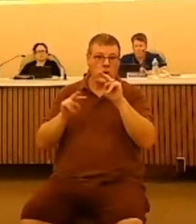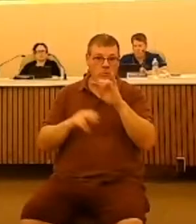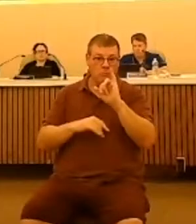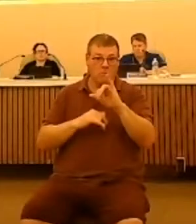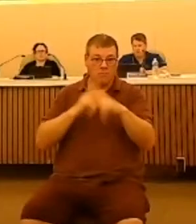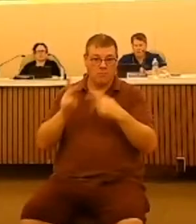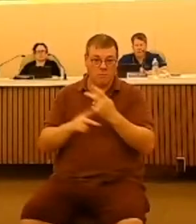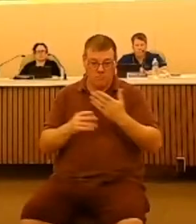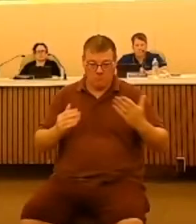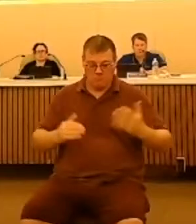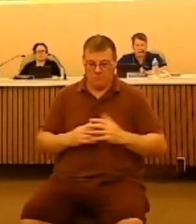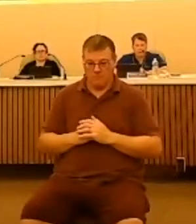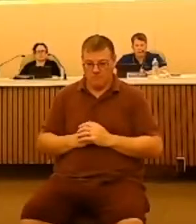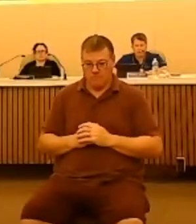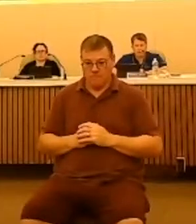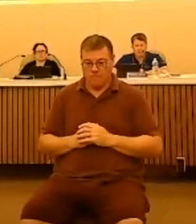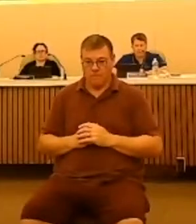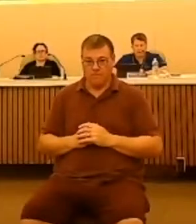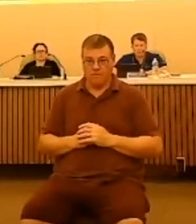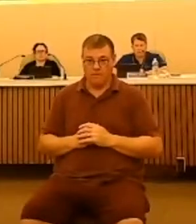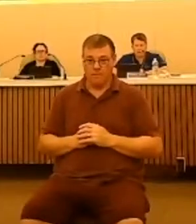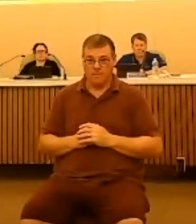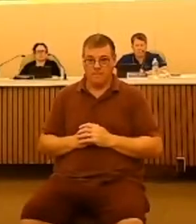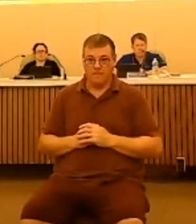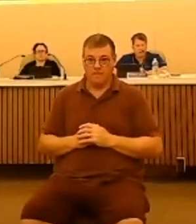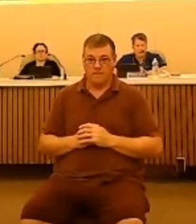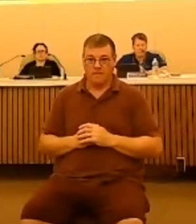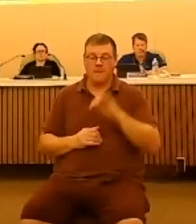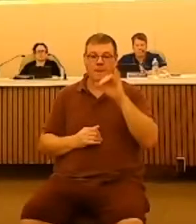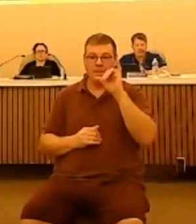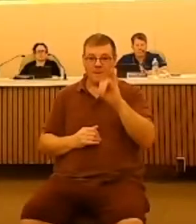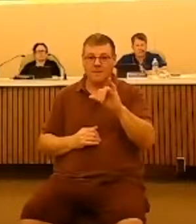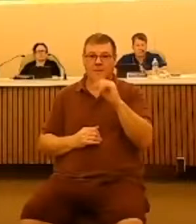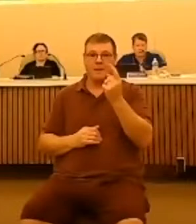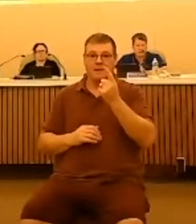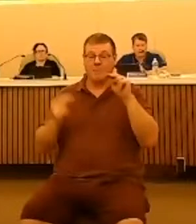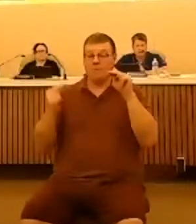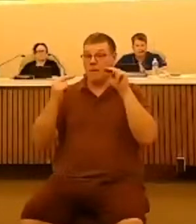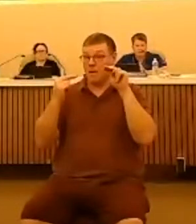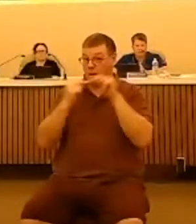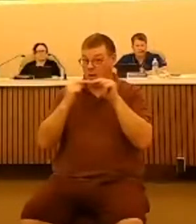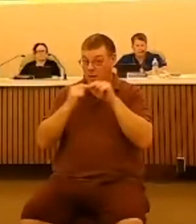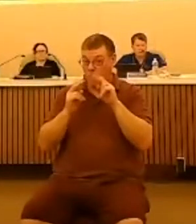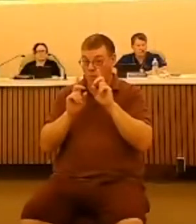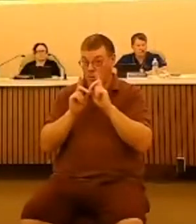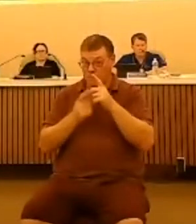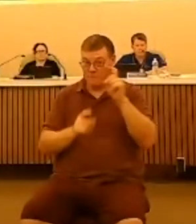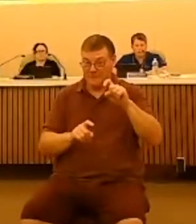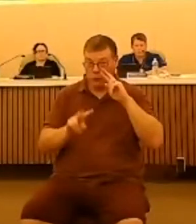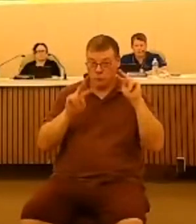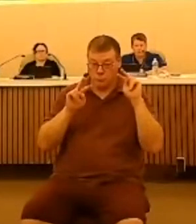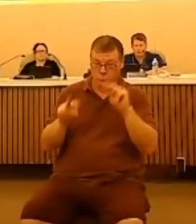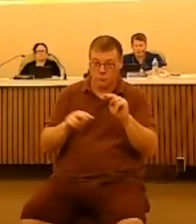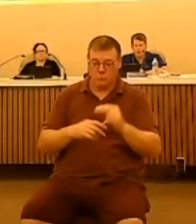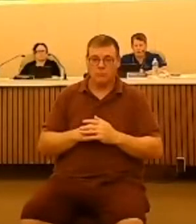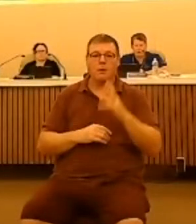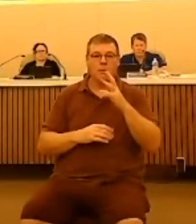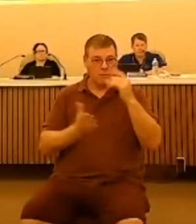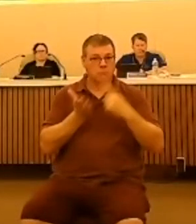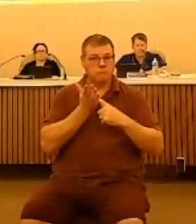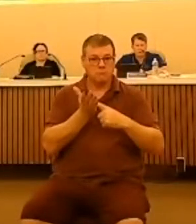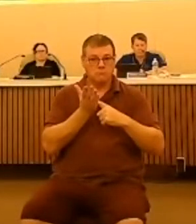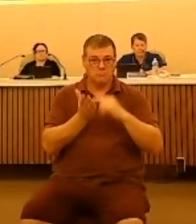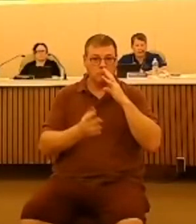things. That would be on that's something the highway department is looking at. And, we're talking